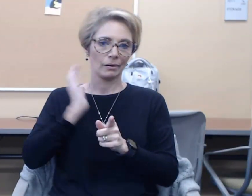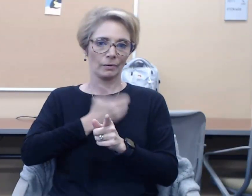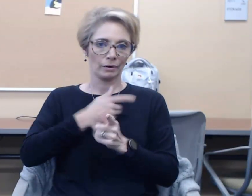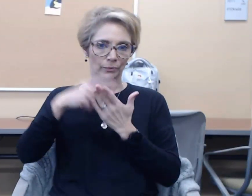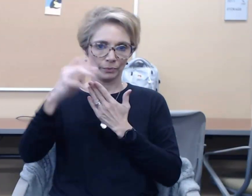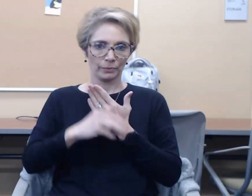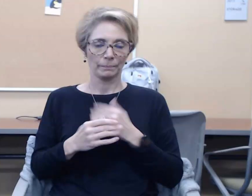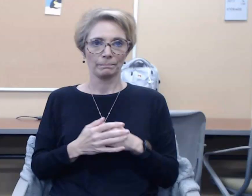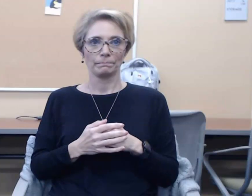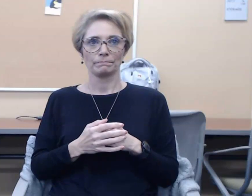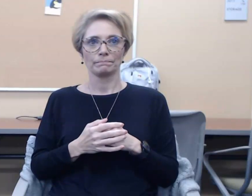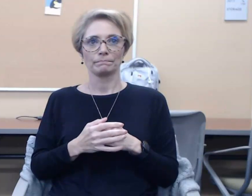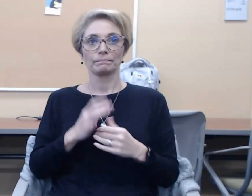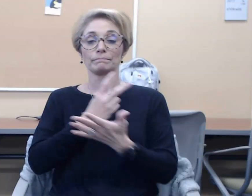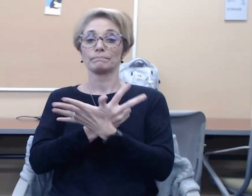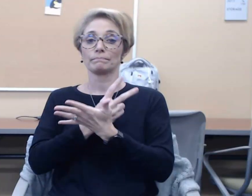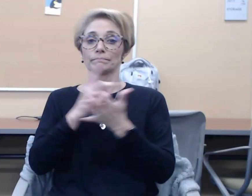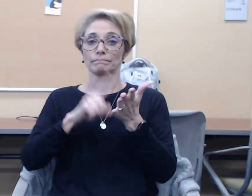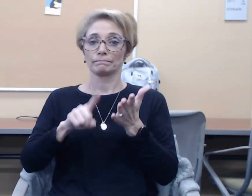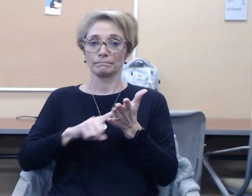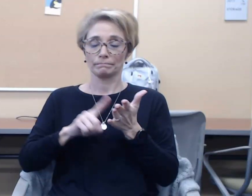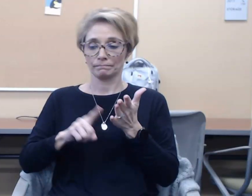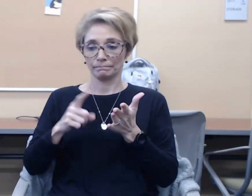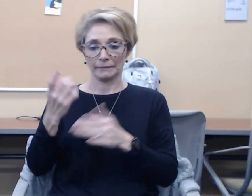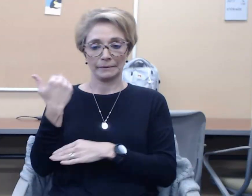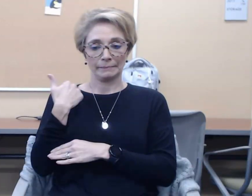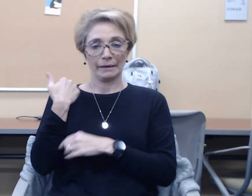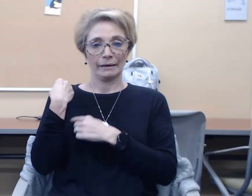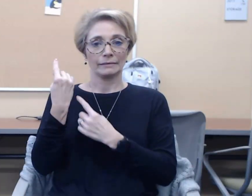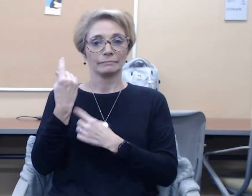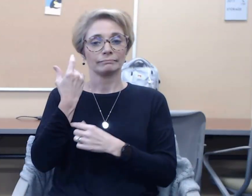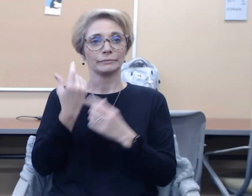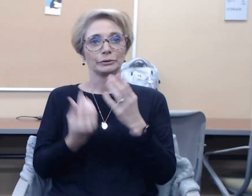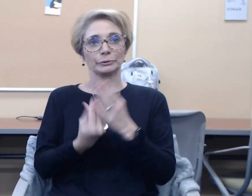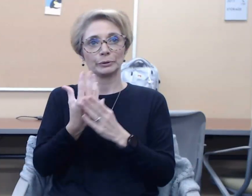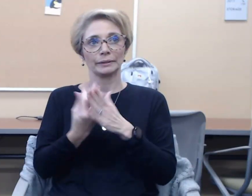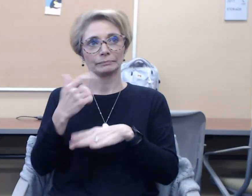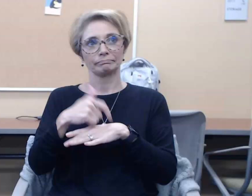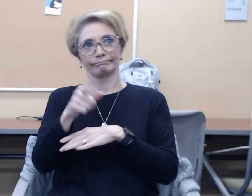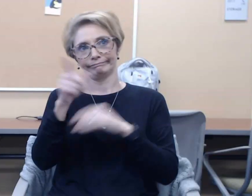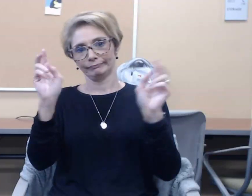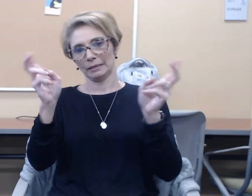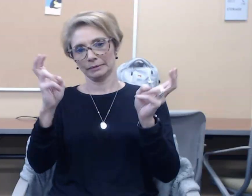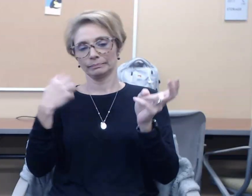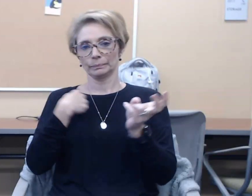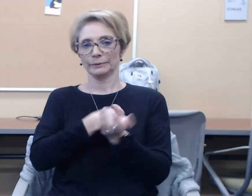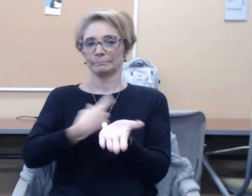And for my master's research this past spring, I presented on the topic that you'll be learning about today: